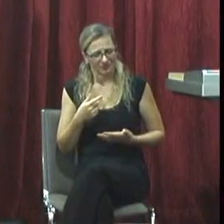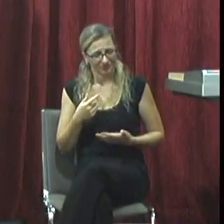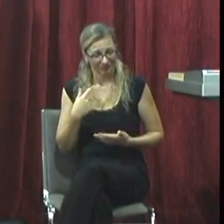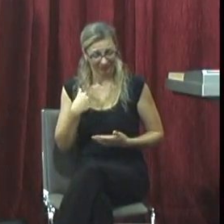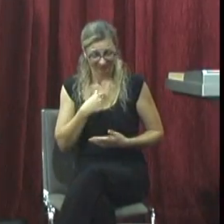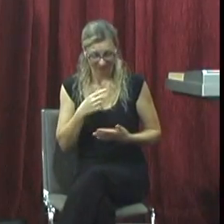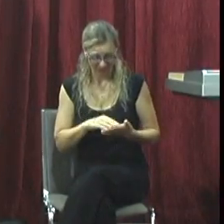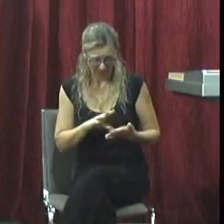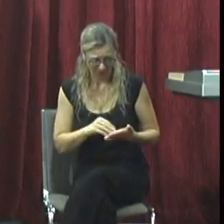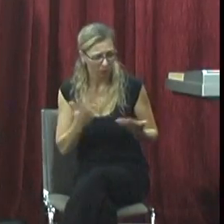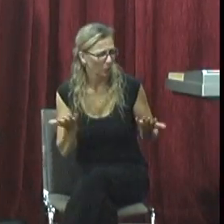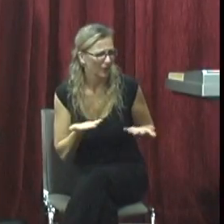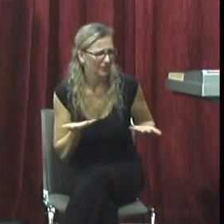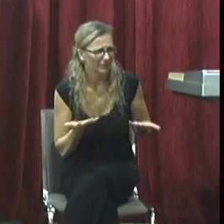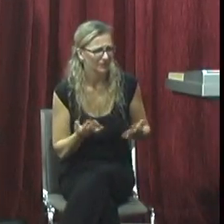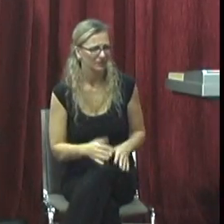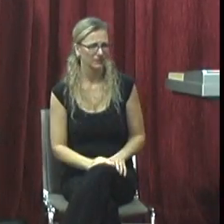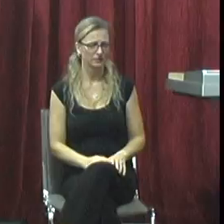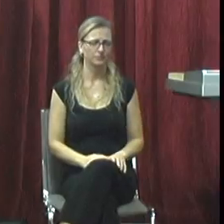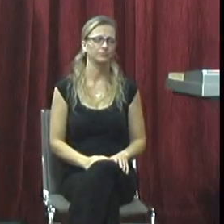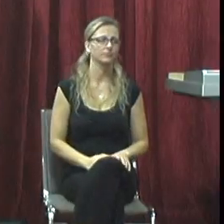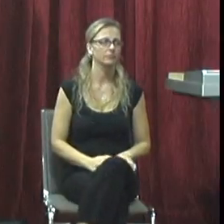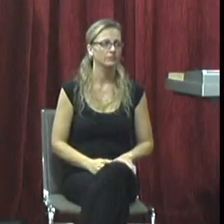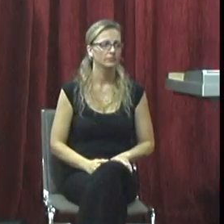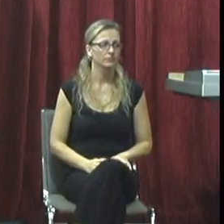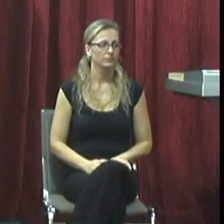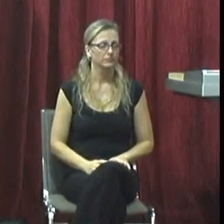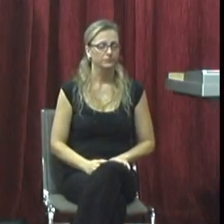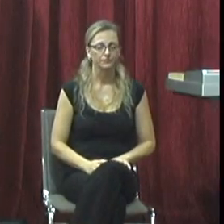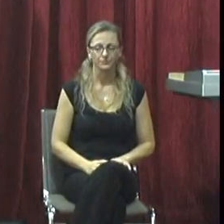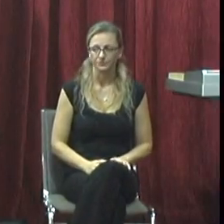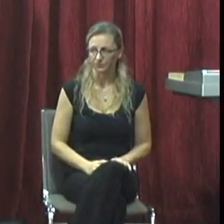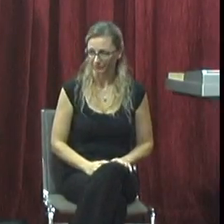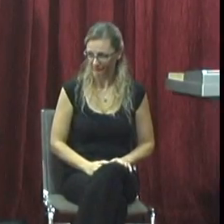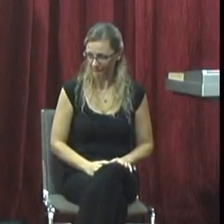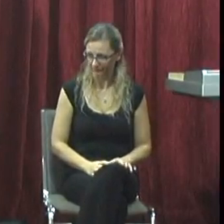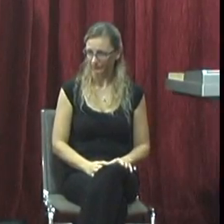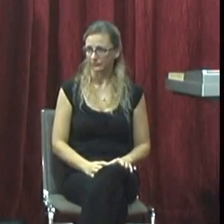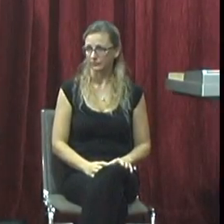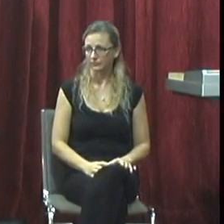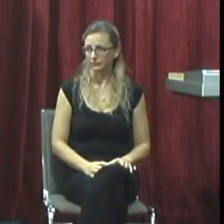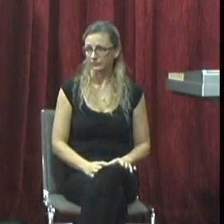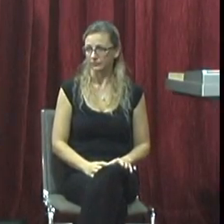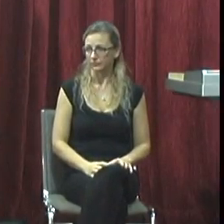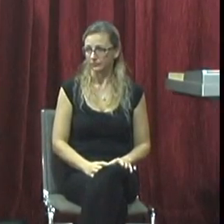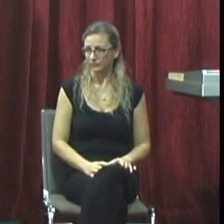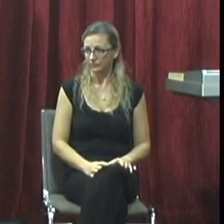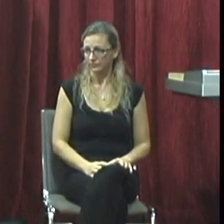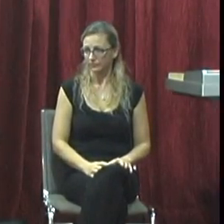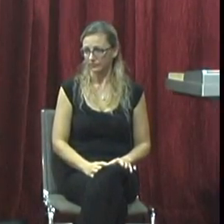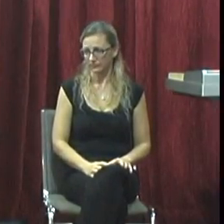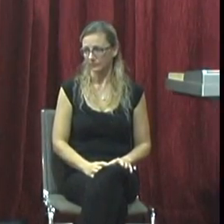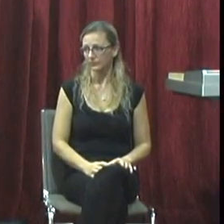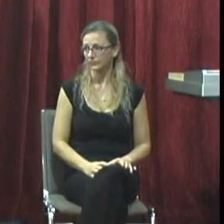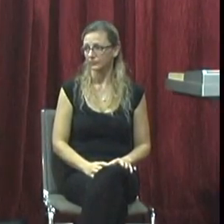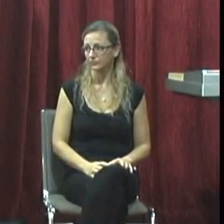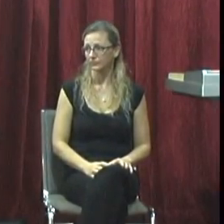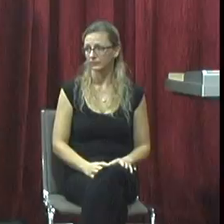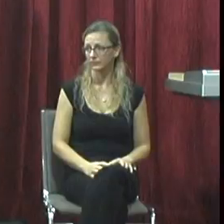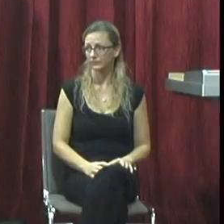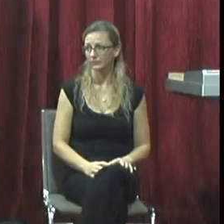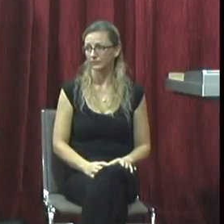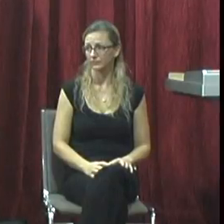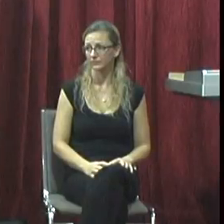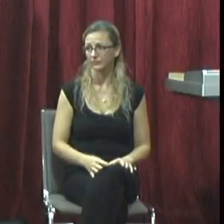our promised land, about walking with the Lord, about achieving what God has for us from this incident?